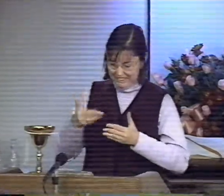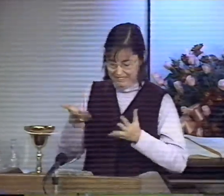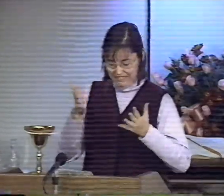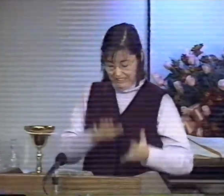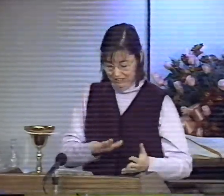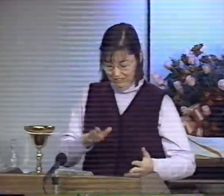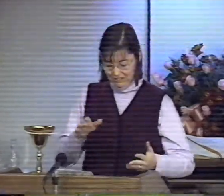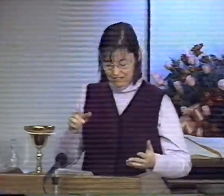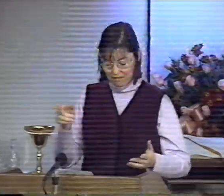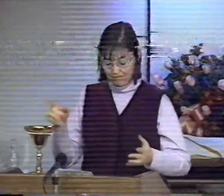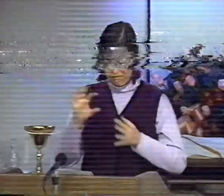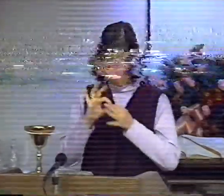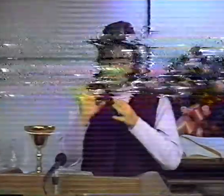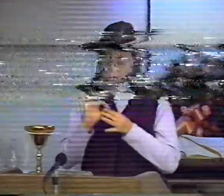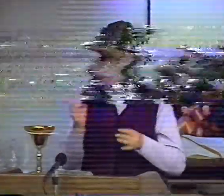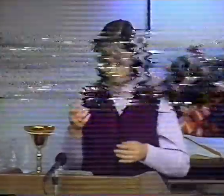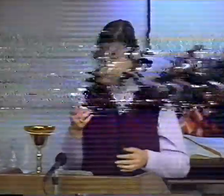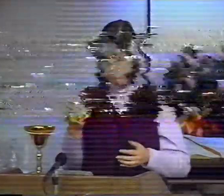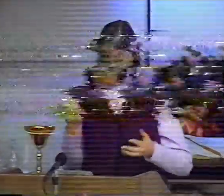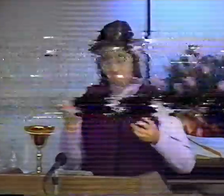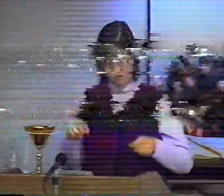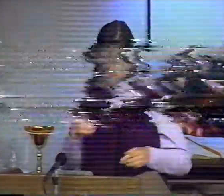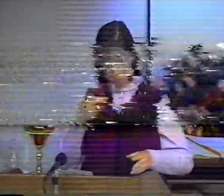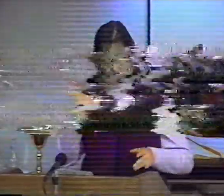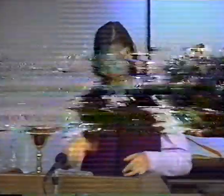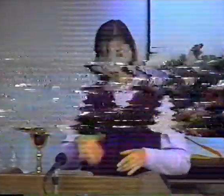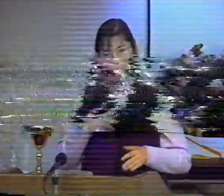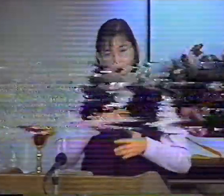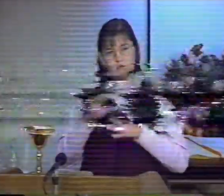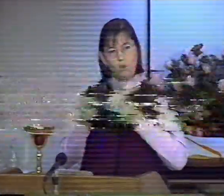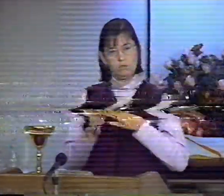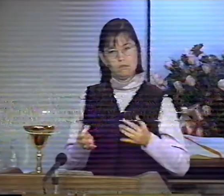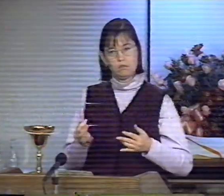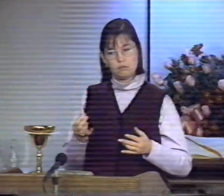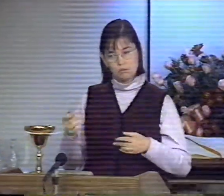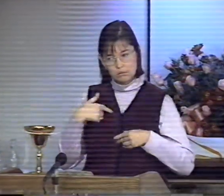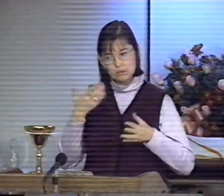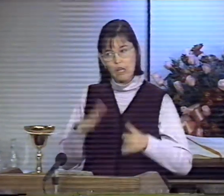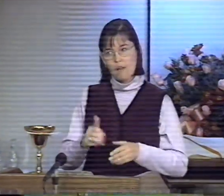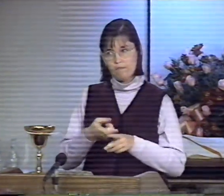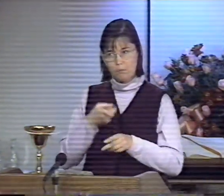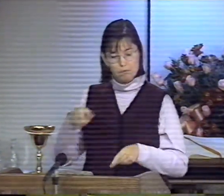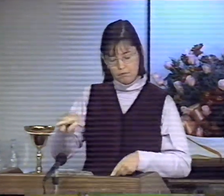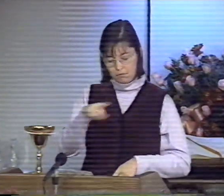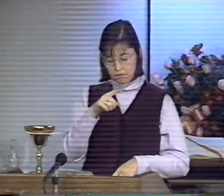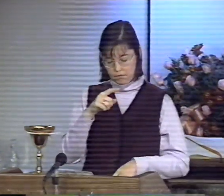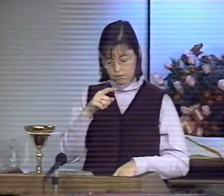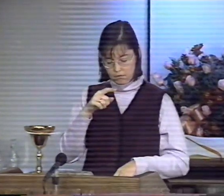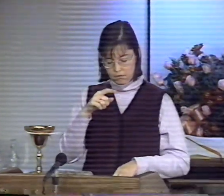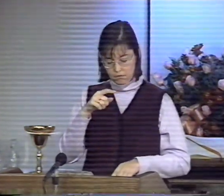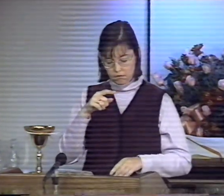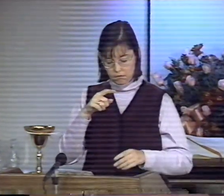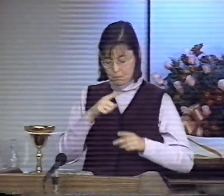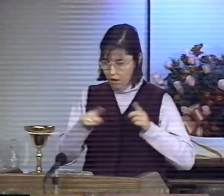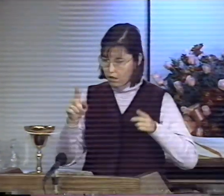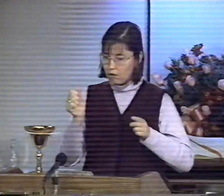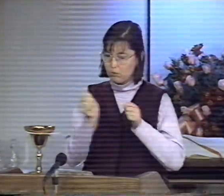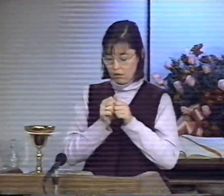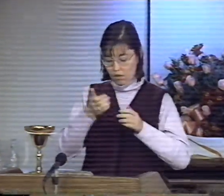my choice to die at the hands of men with the hope that God gives me of being raised up by him. But for you, there